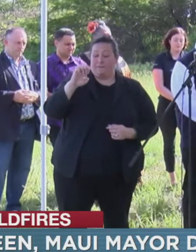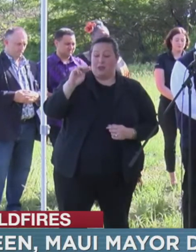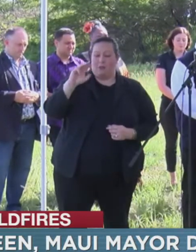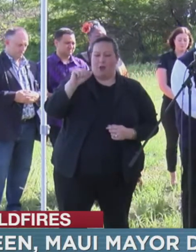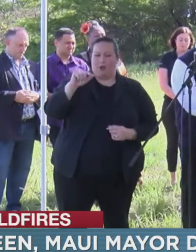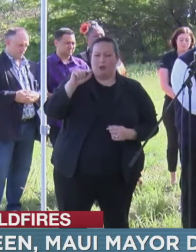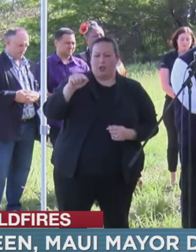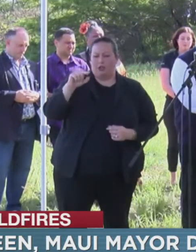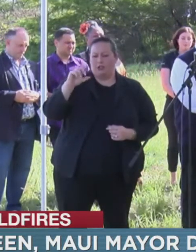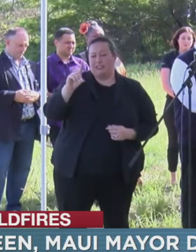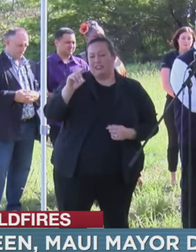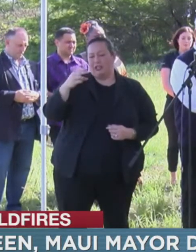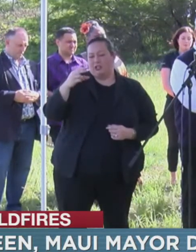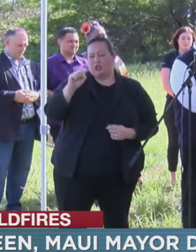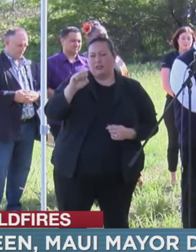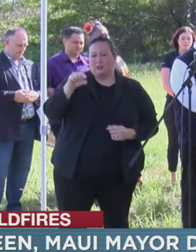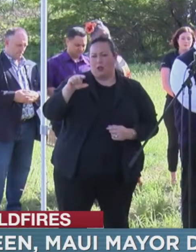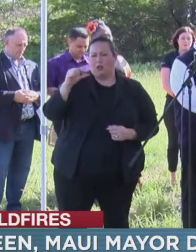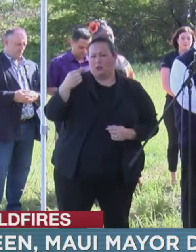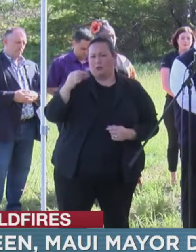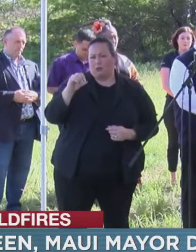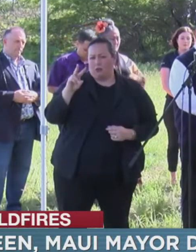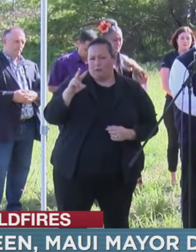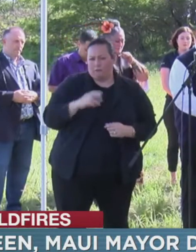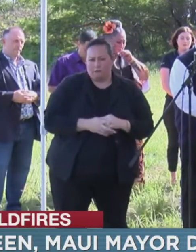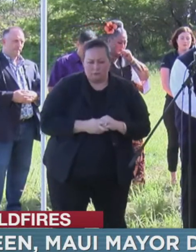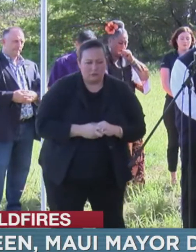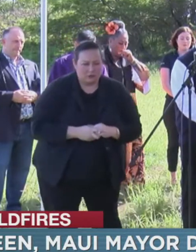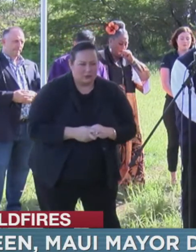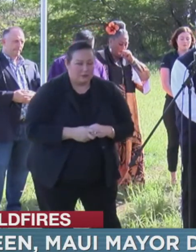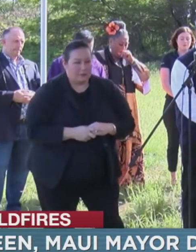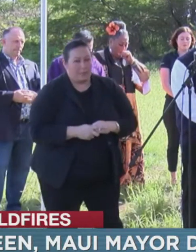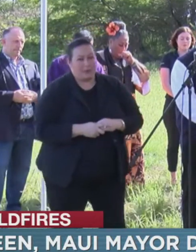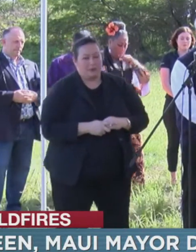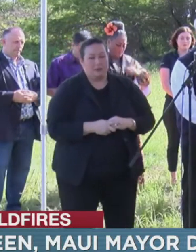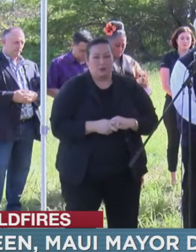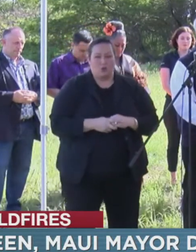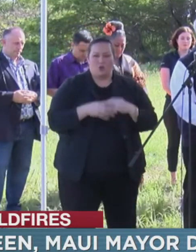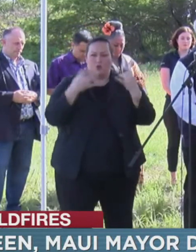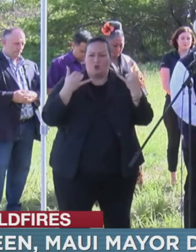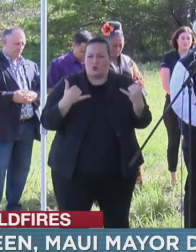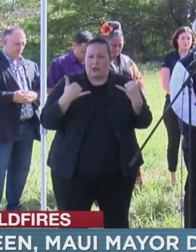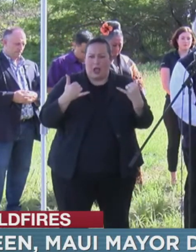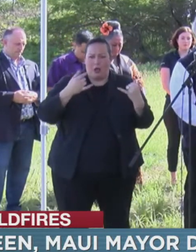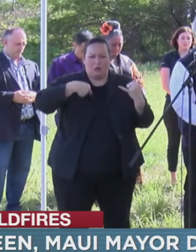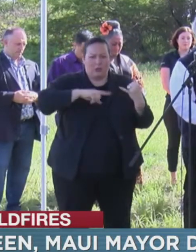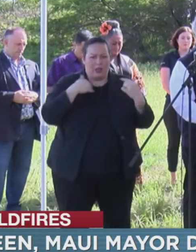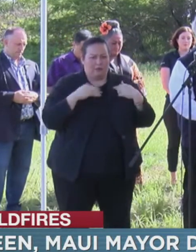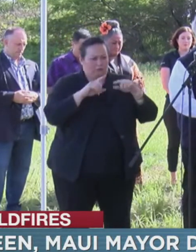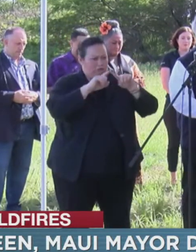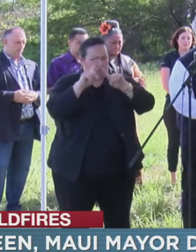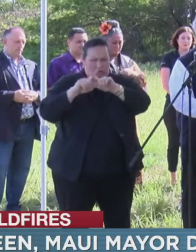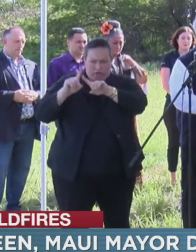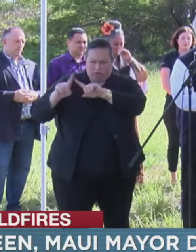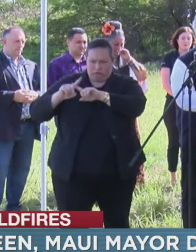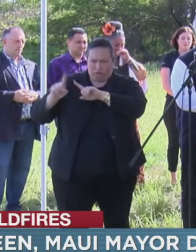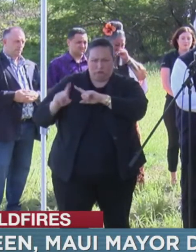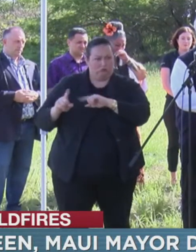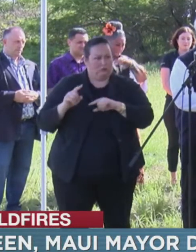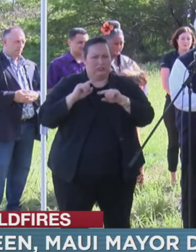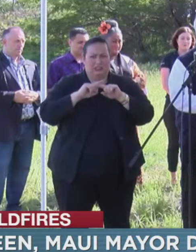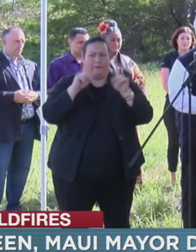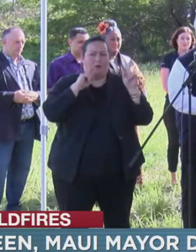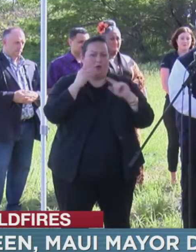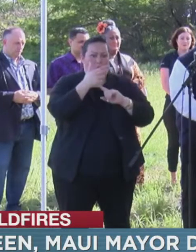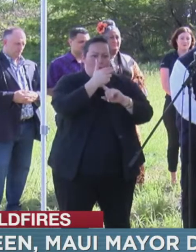2,400 households are currently being housed in 33 hotels with the non-congregate sheltering program, and that's a partnership with